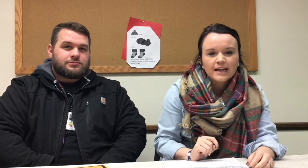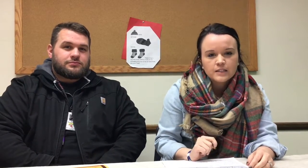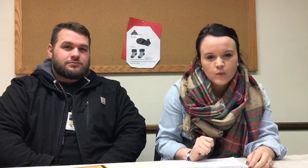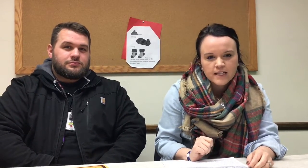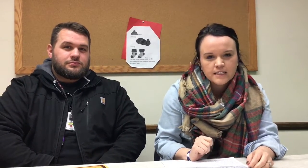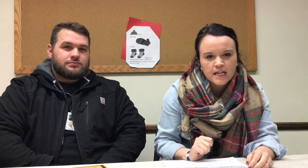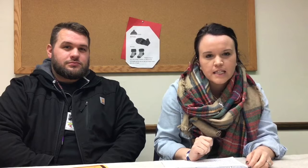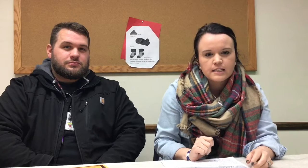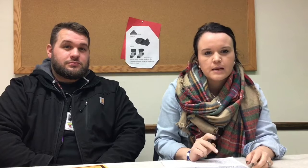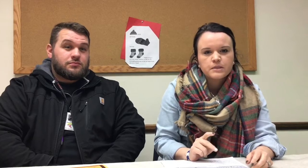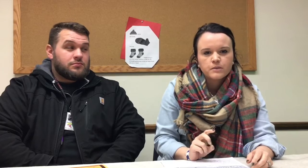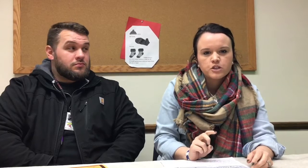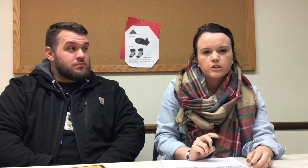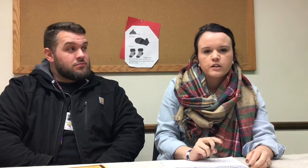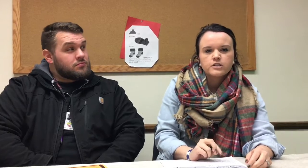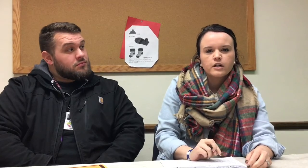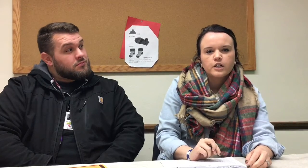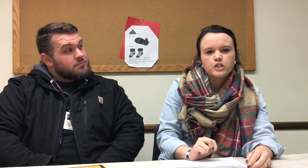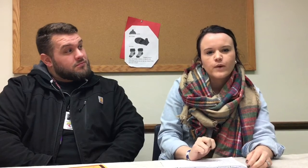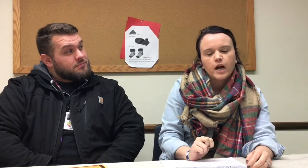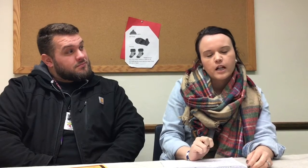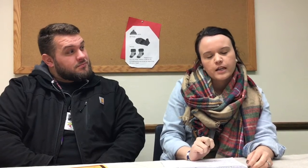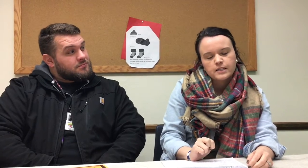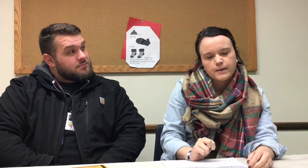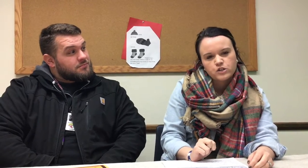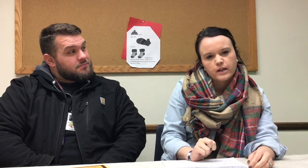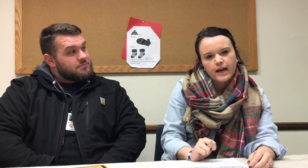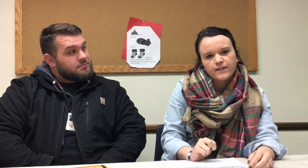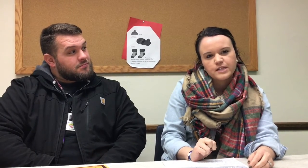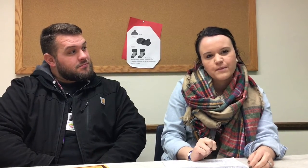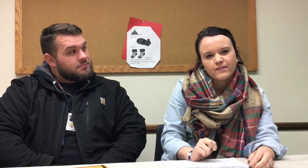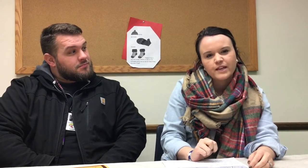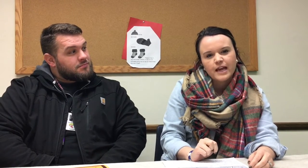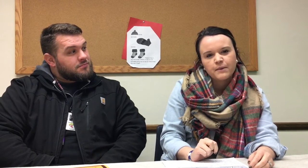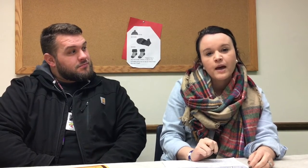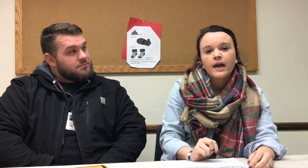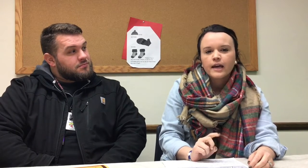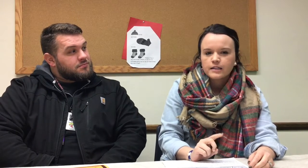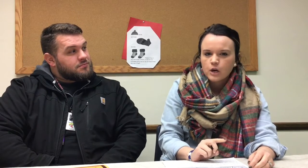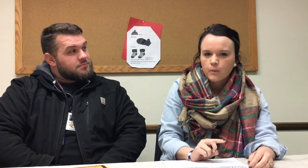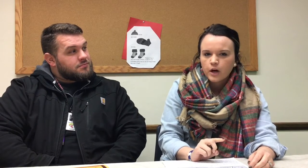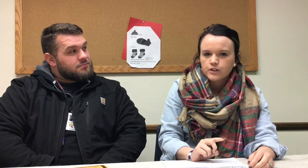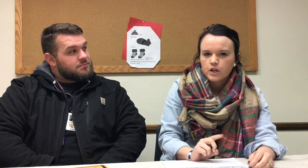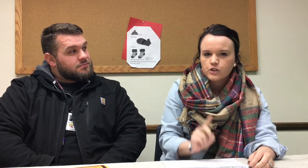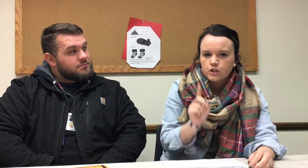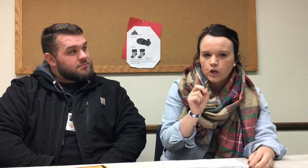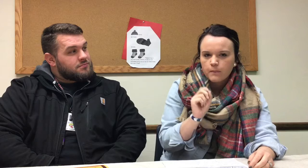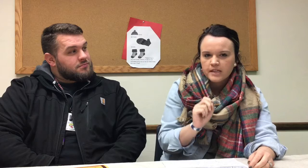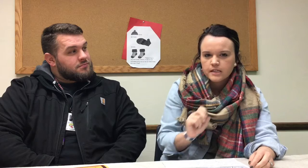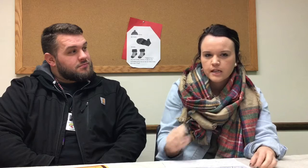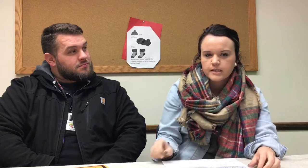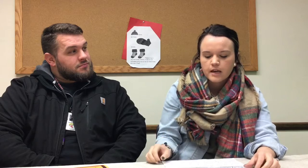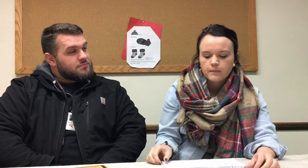next Wednesday, the step team and cheerleaders are going to do a holiday special at halftime of the game. It's home also, so don't miss it. It's going to